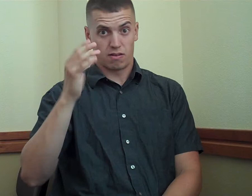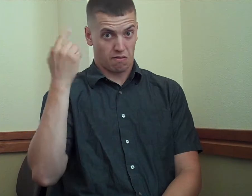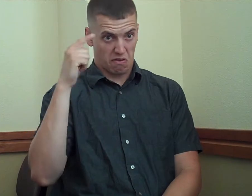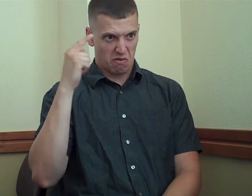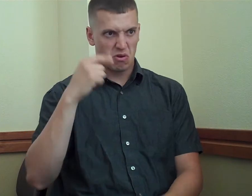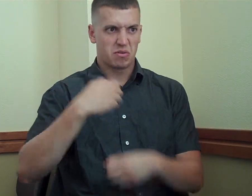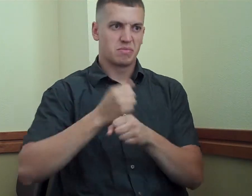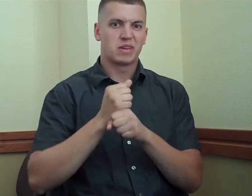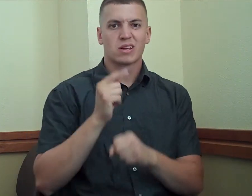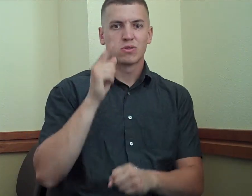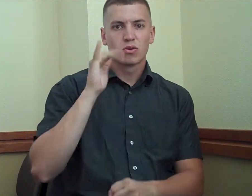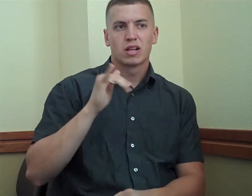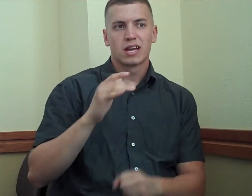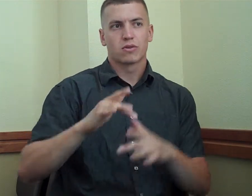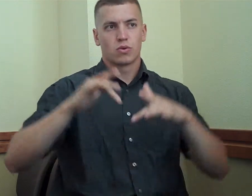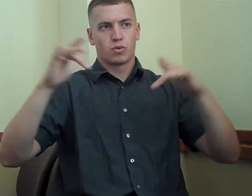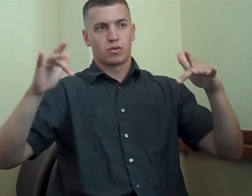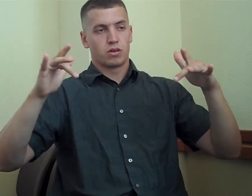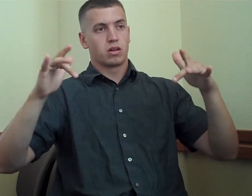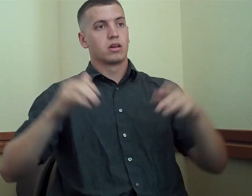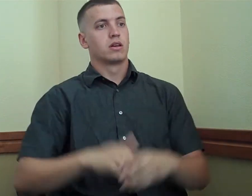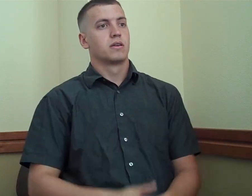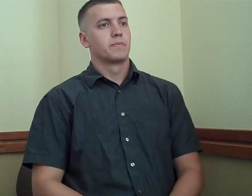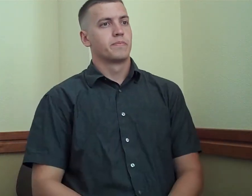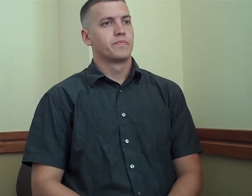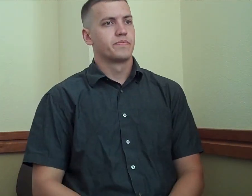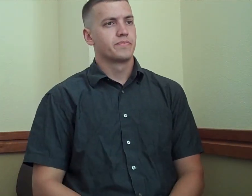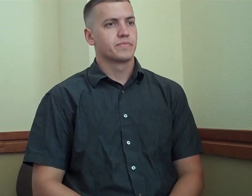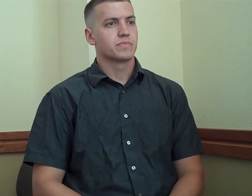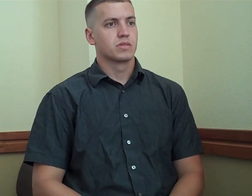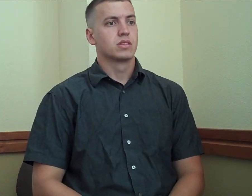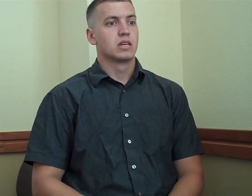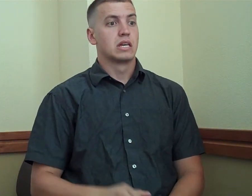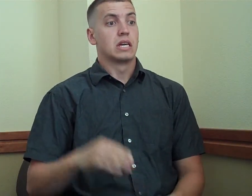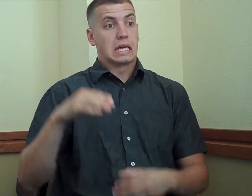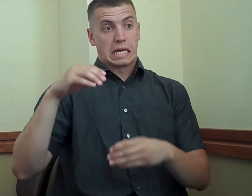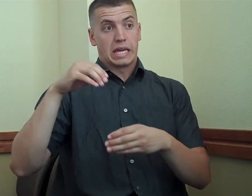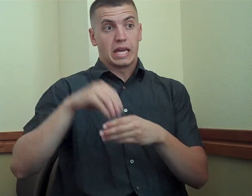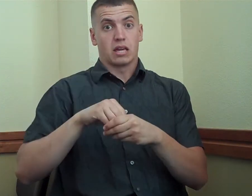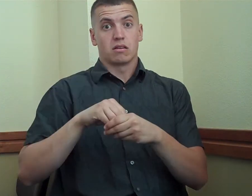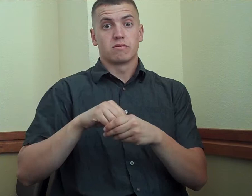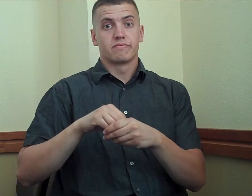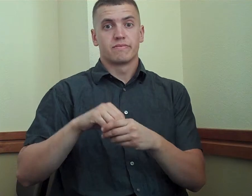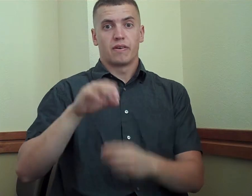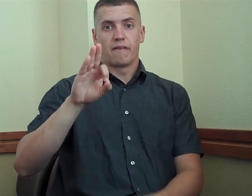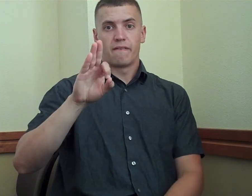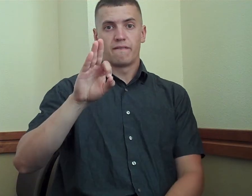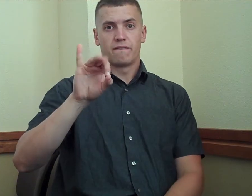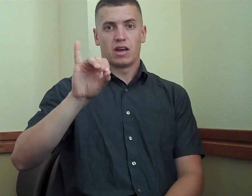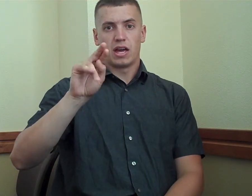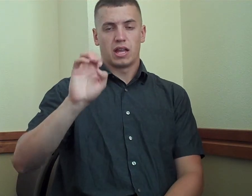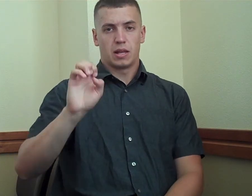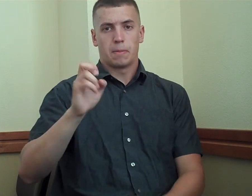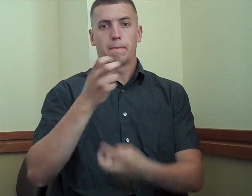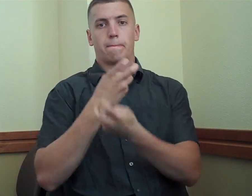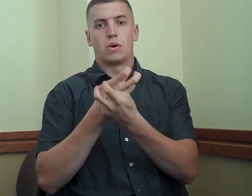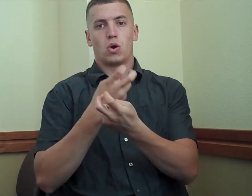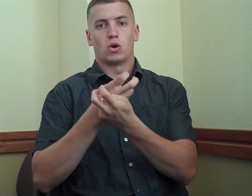china, this is a real classic. Of course, the bone in fine bone china gives it its translucency and also its strength in order to